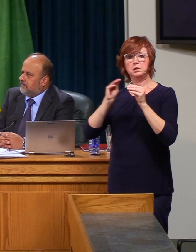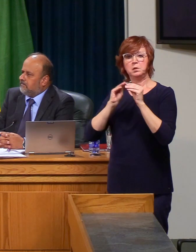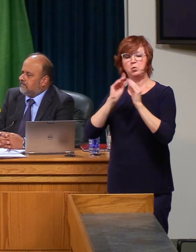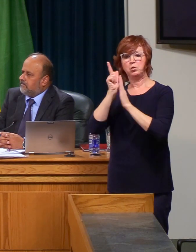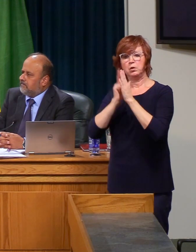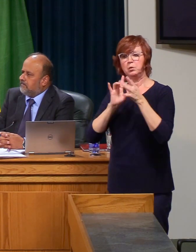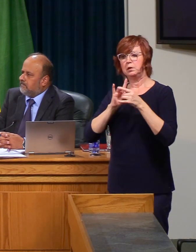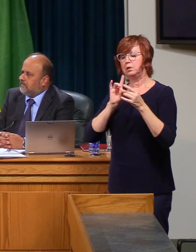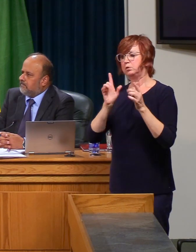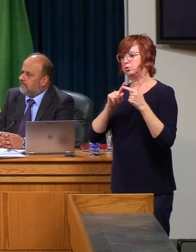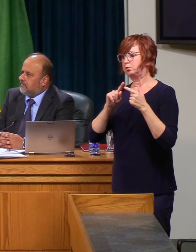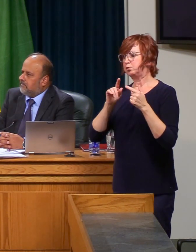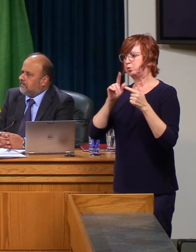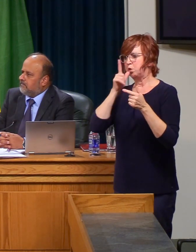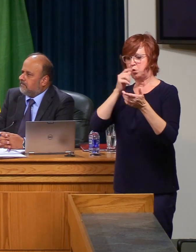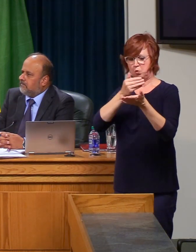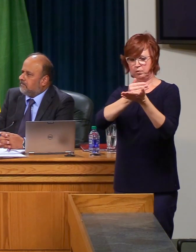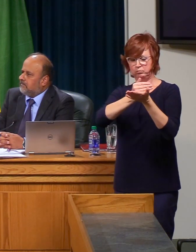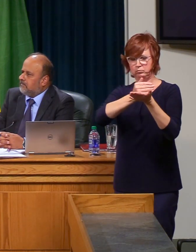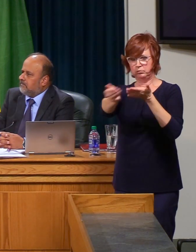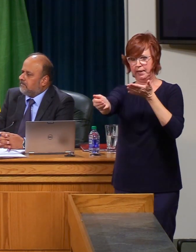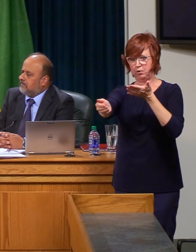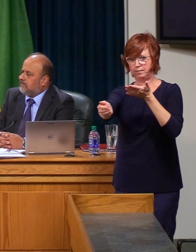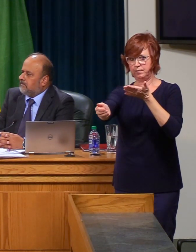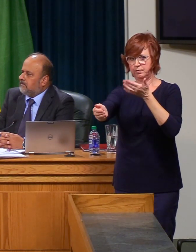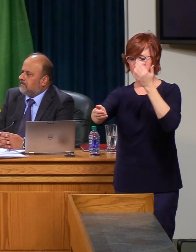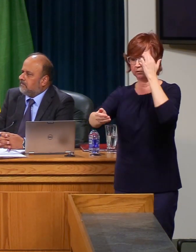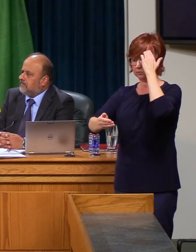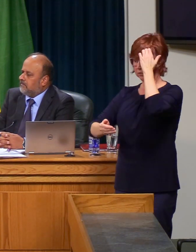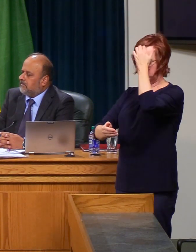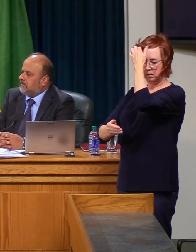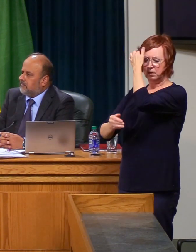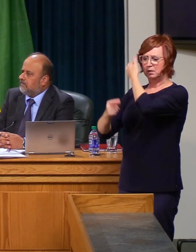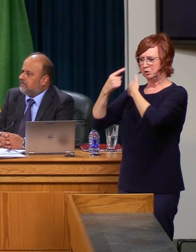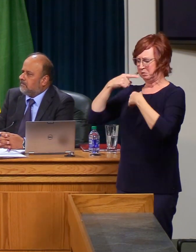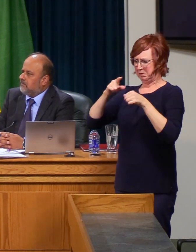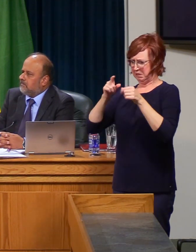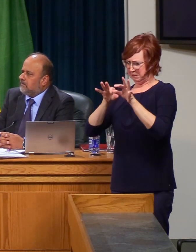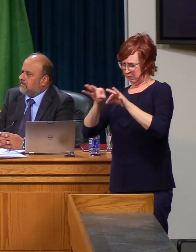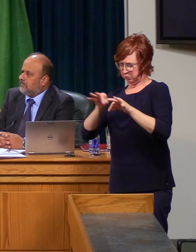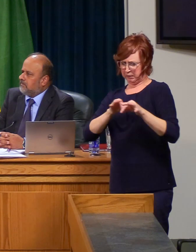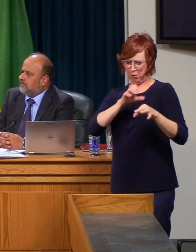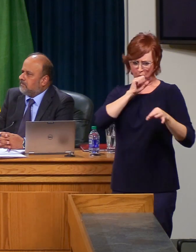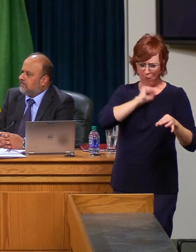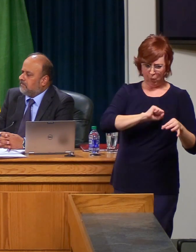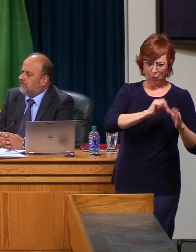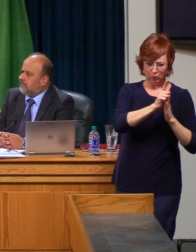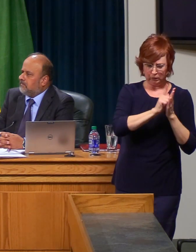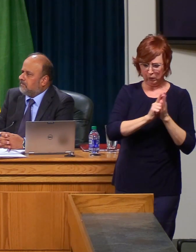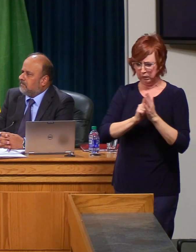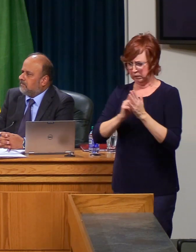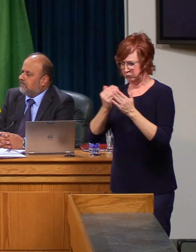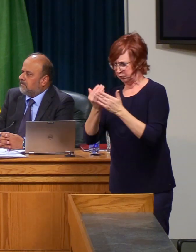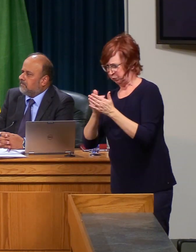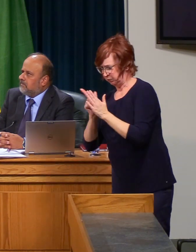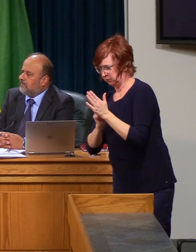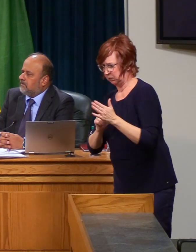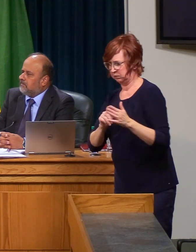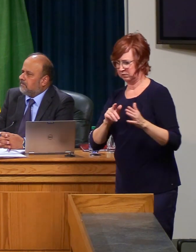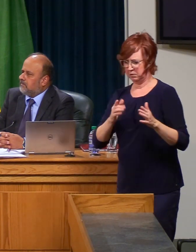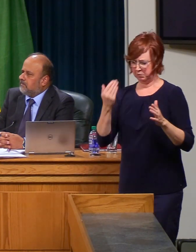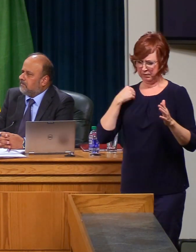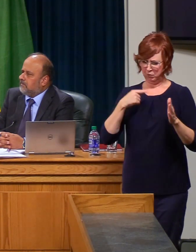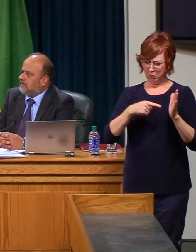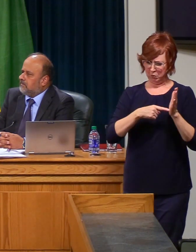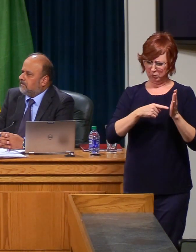I'm not quite clear what the current terms were and what the new ones are. I understood before you had to pay them out a couple of months' pay, and now you